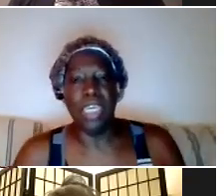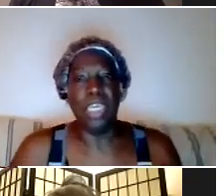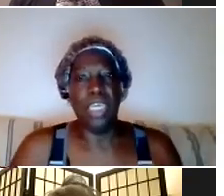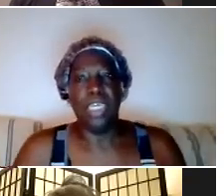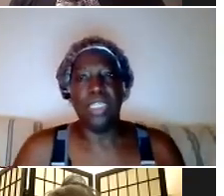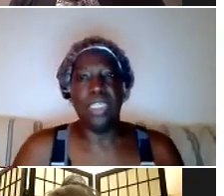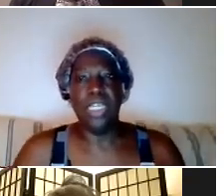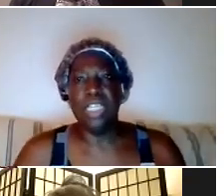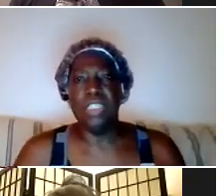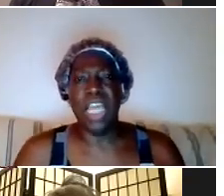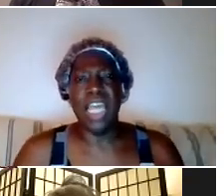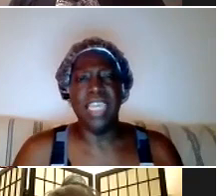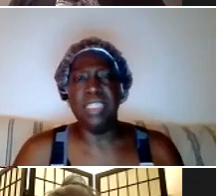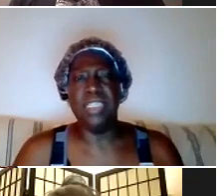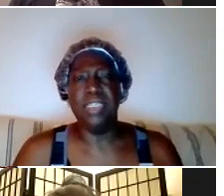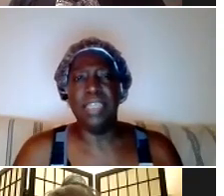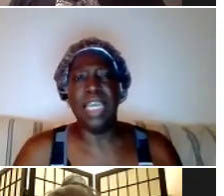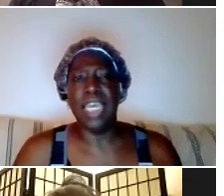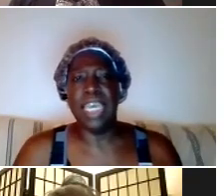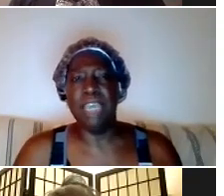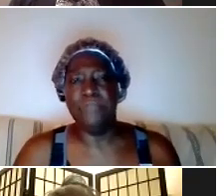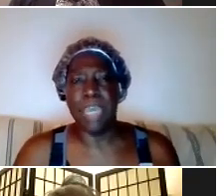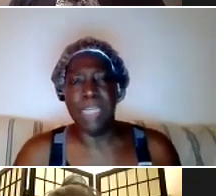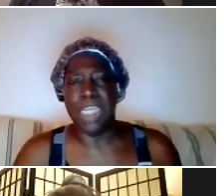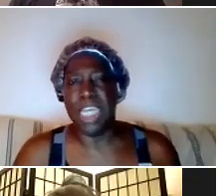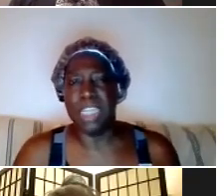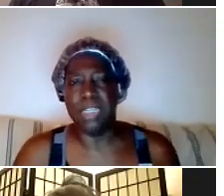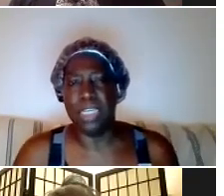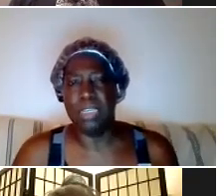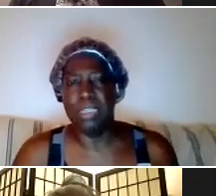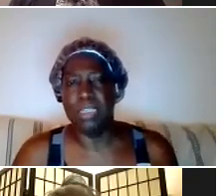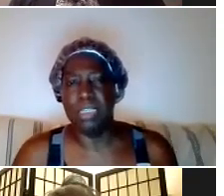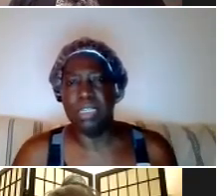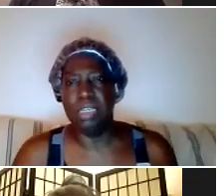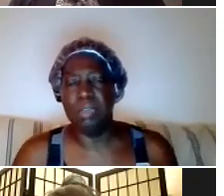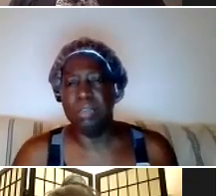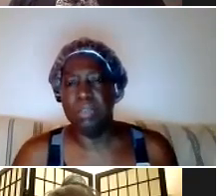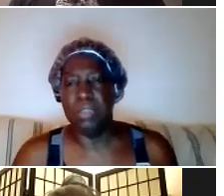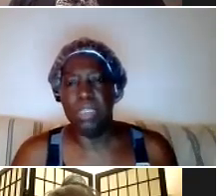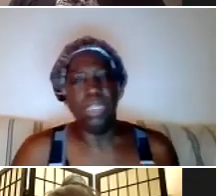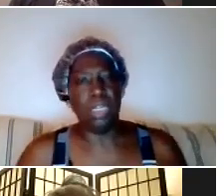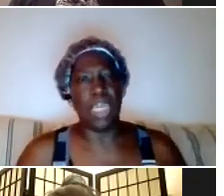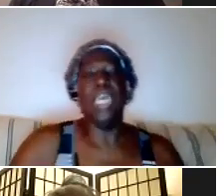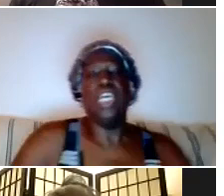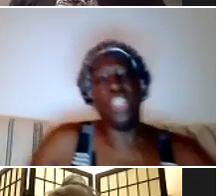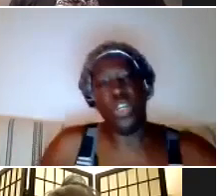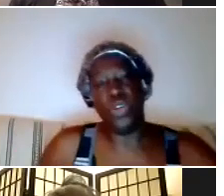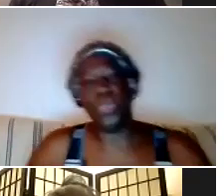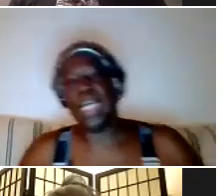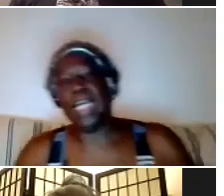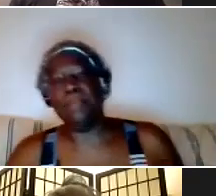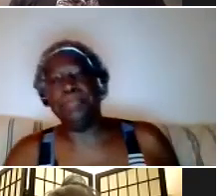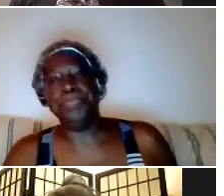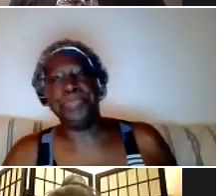Okay. Is there another slide? I had family, I thought. No? Okay.